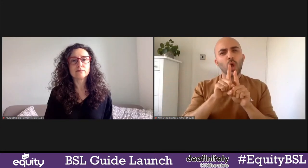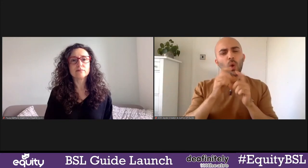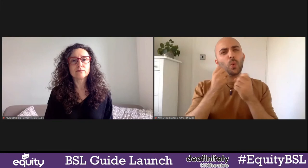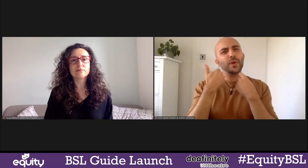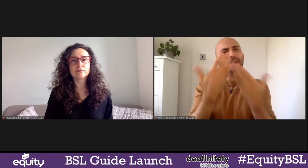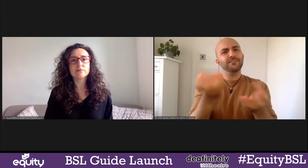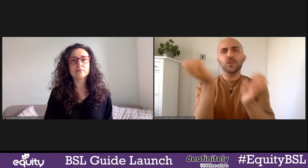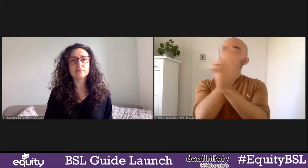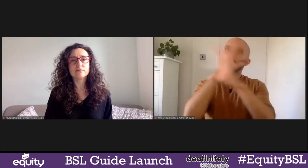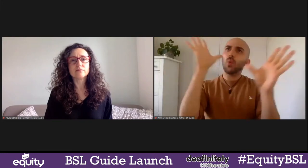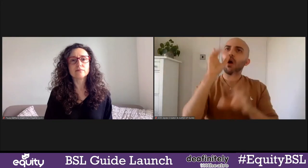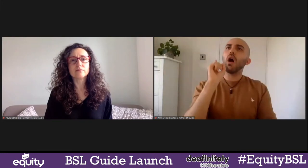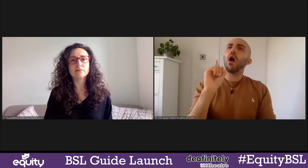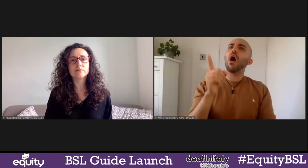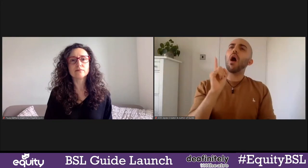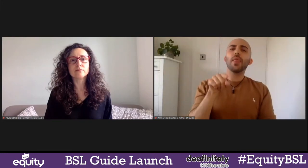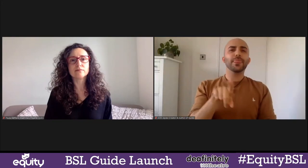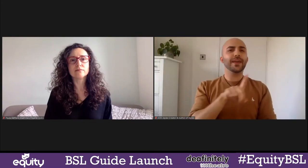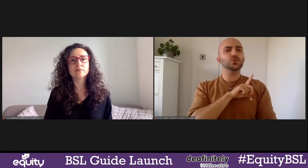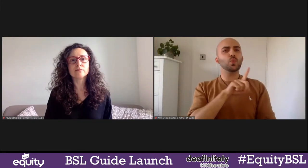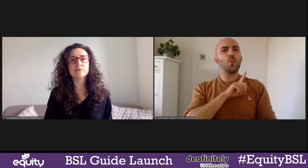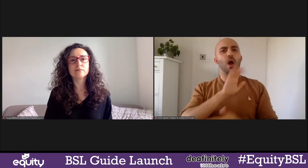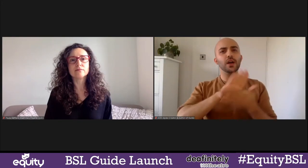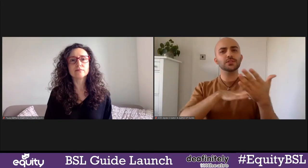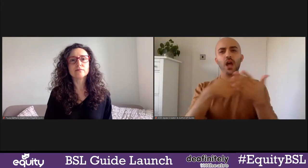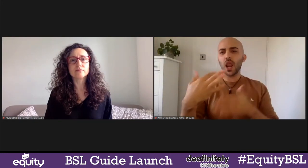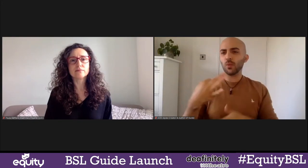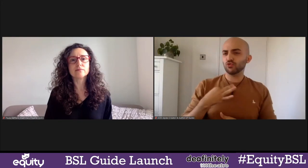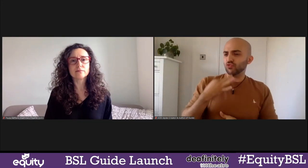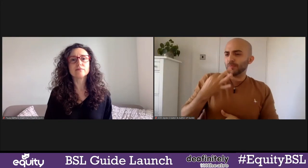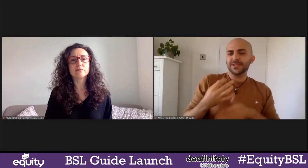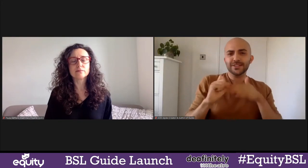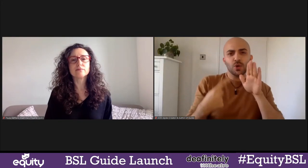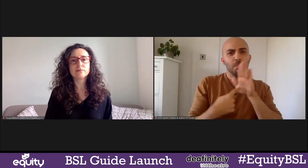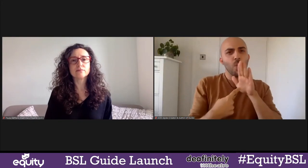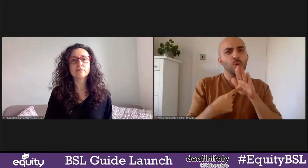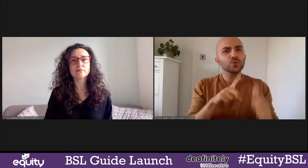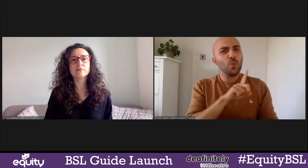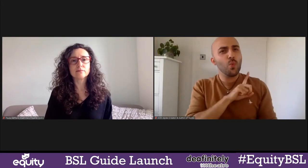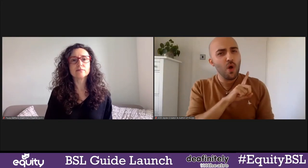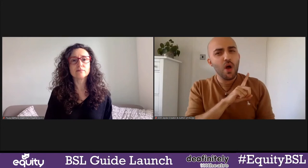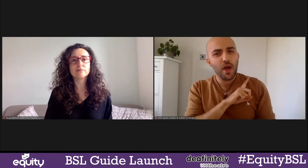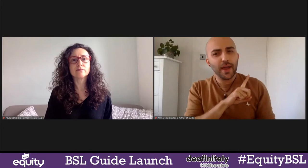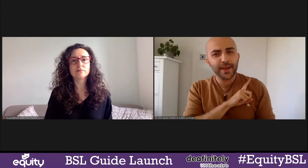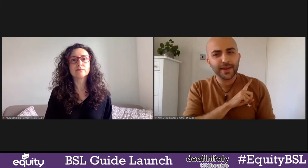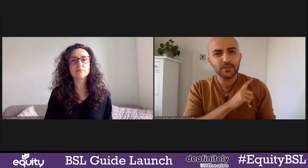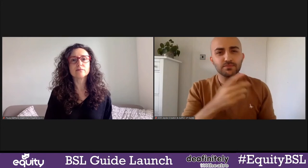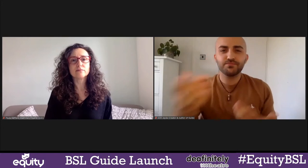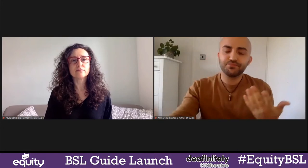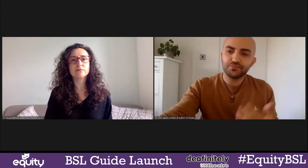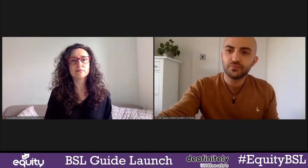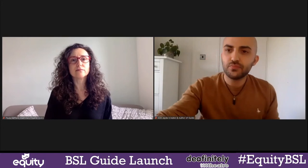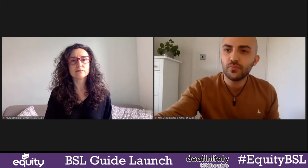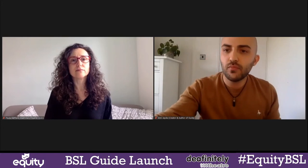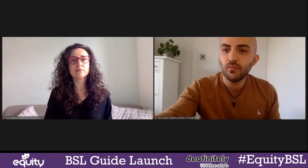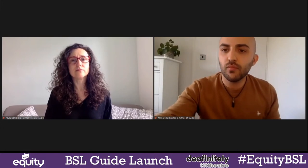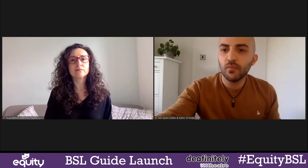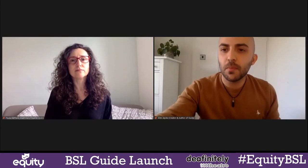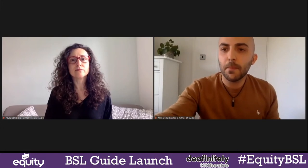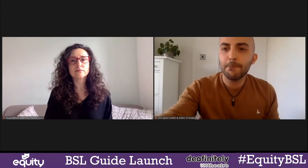about myself and also give you some context as to why sign language representation is so